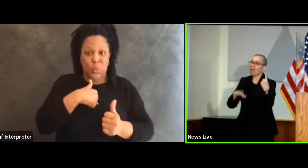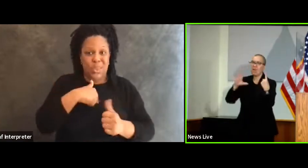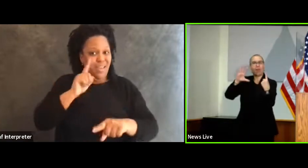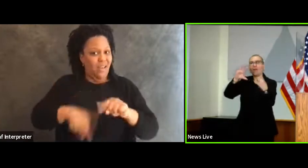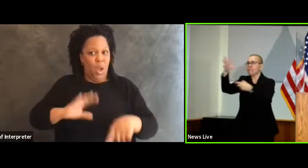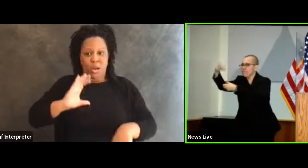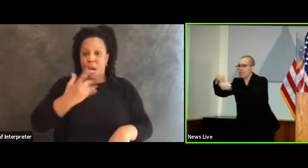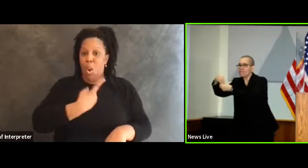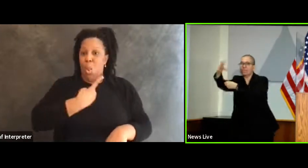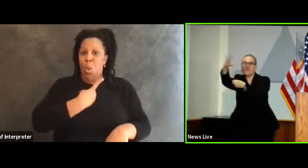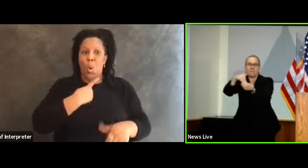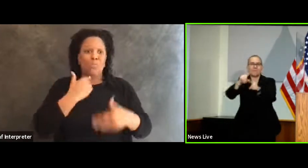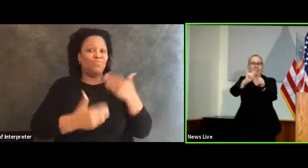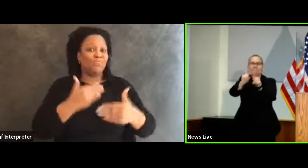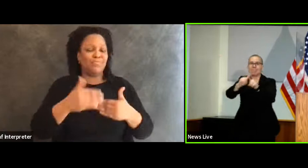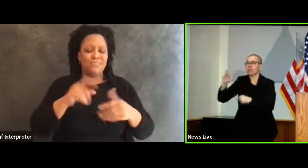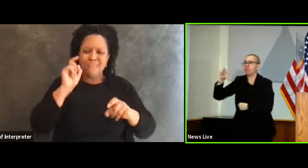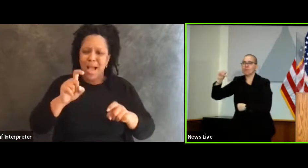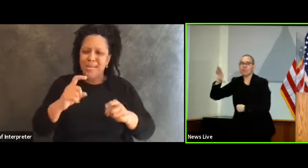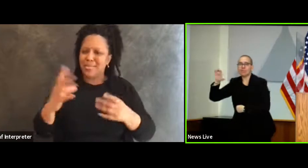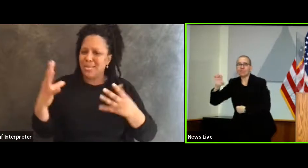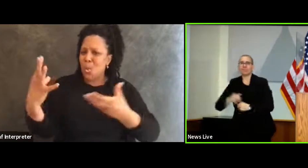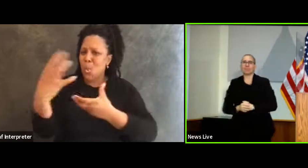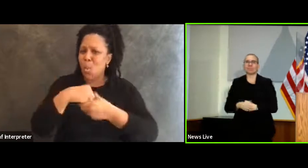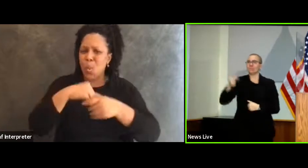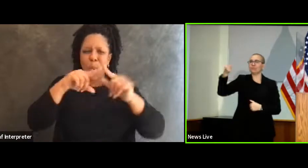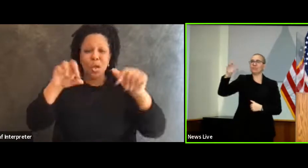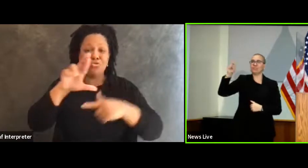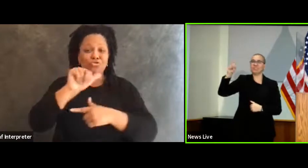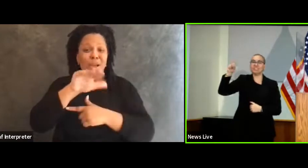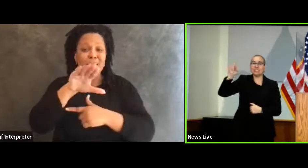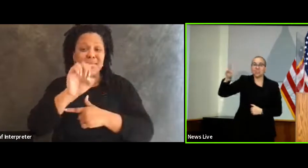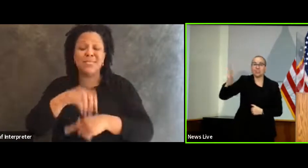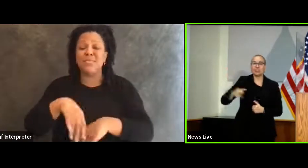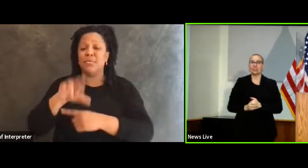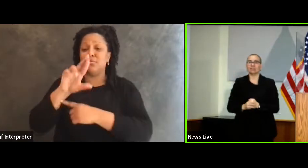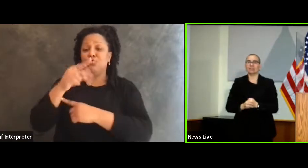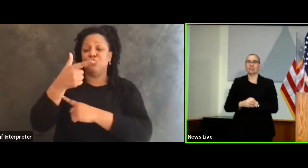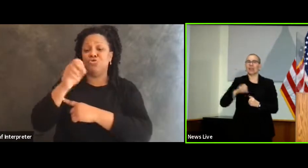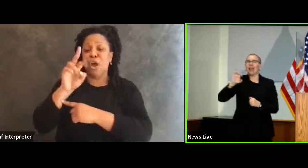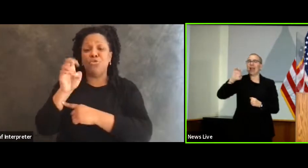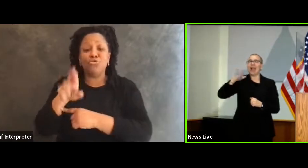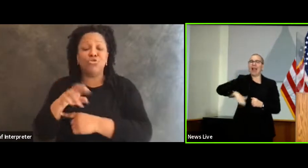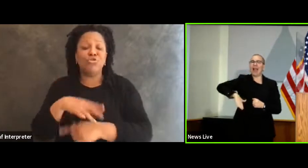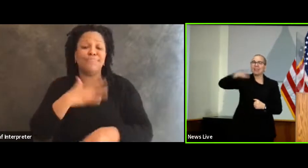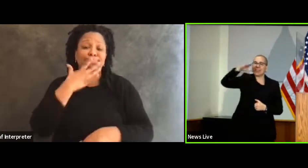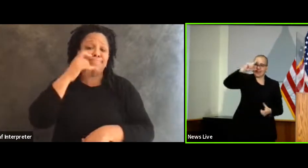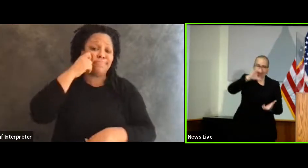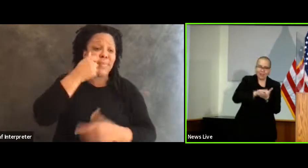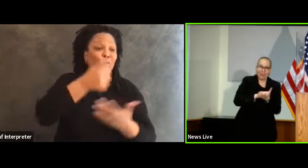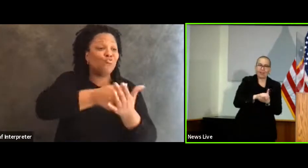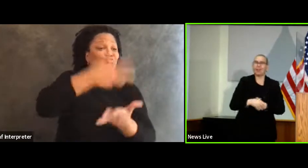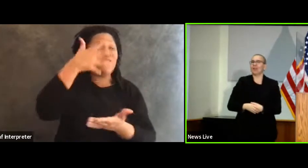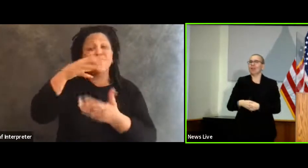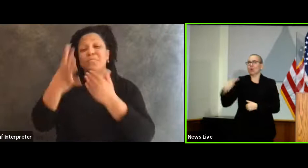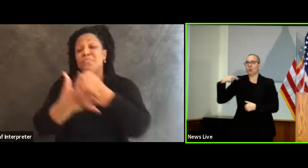races, genders, ethnicities, socioeconomic backgrounds, and political persuasions to work